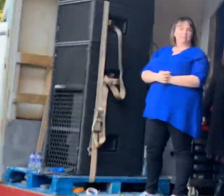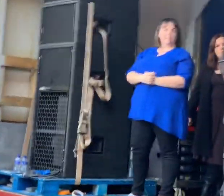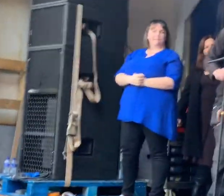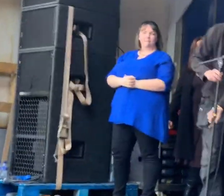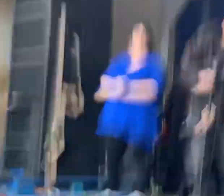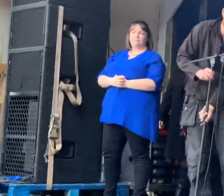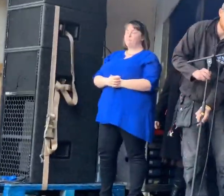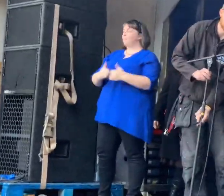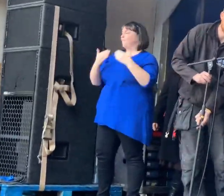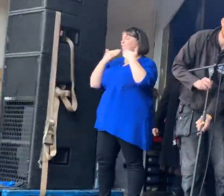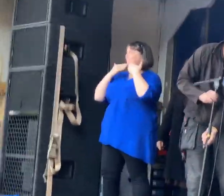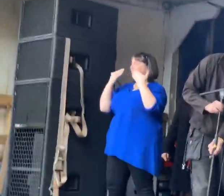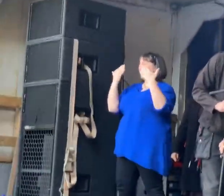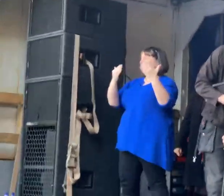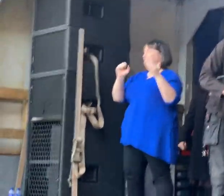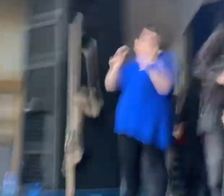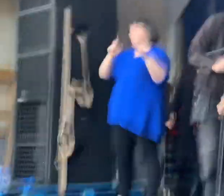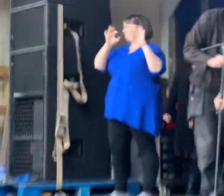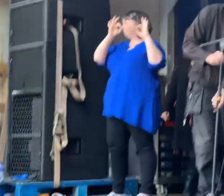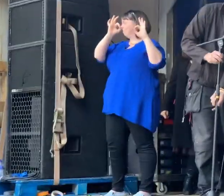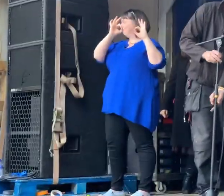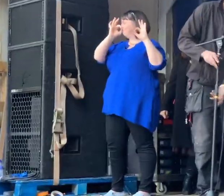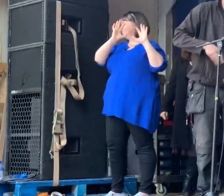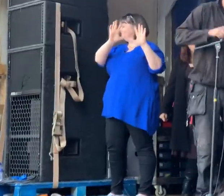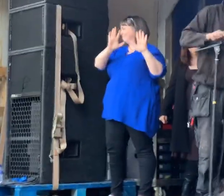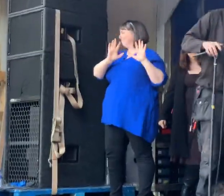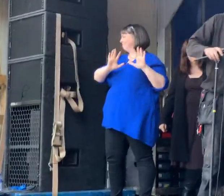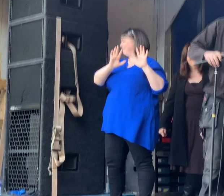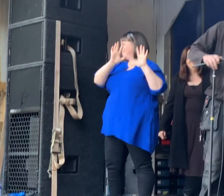Thank you, Sarah Monaghan, legend.